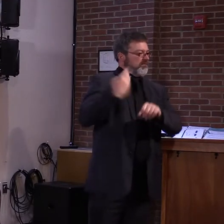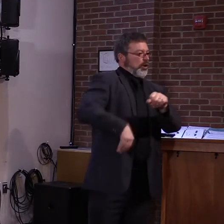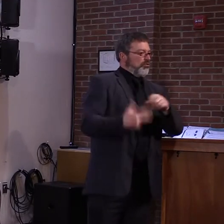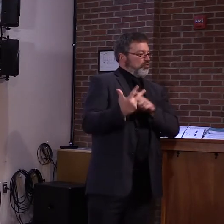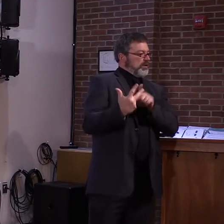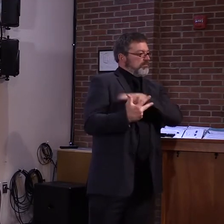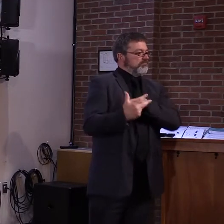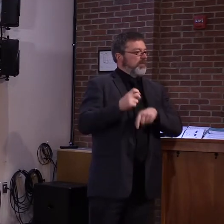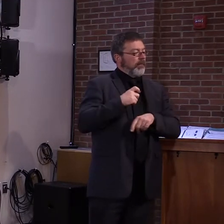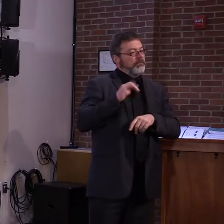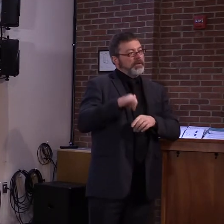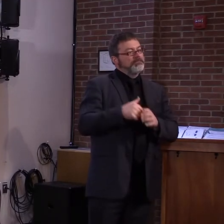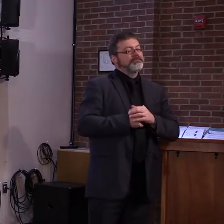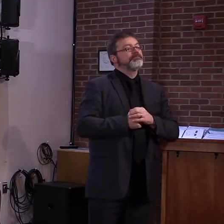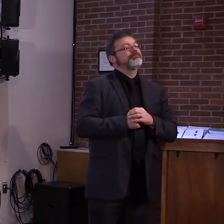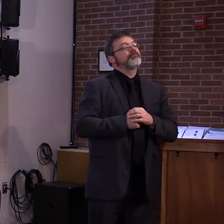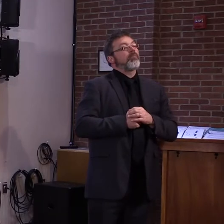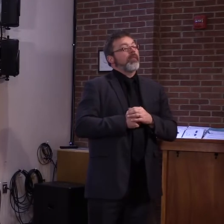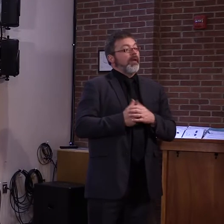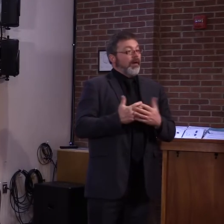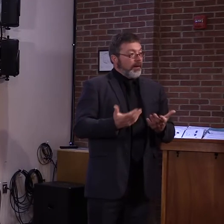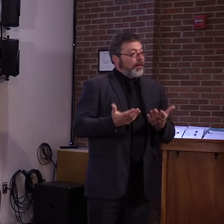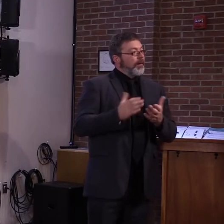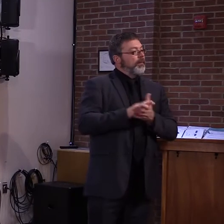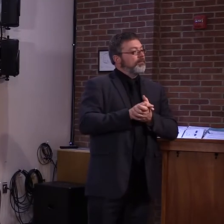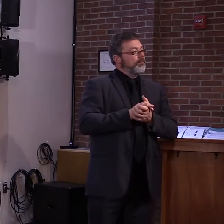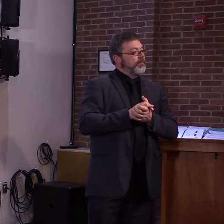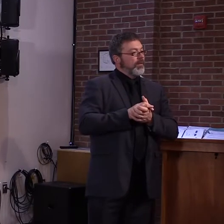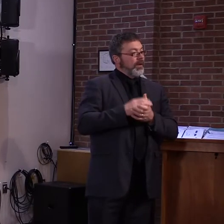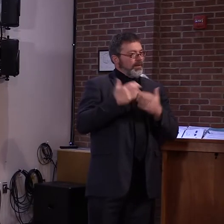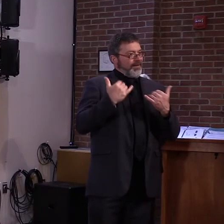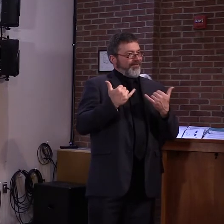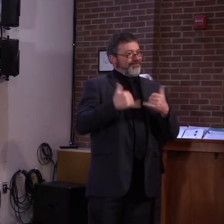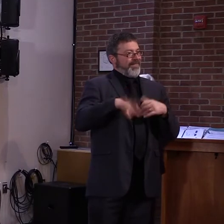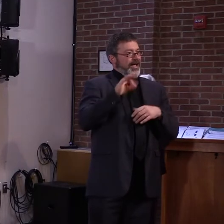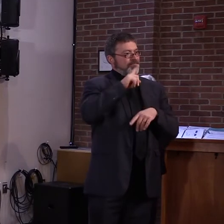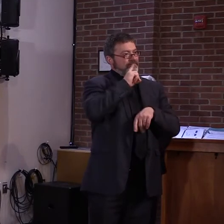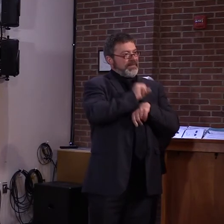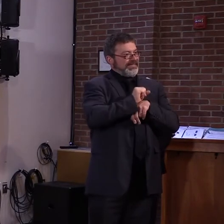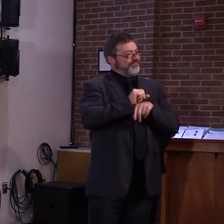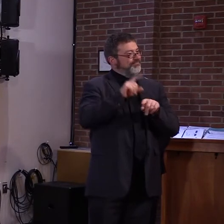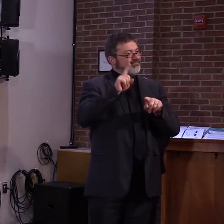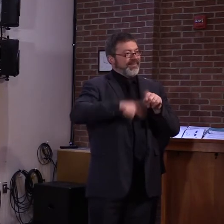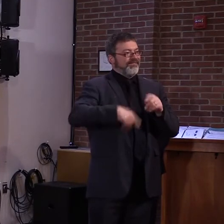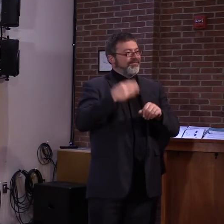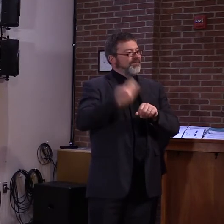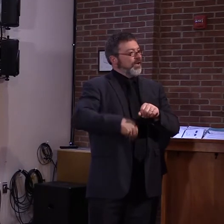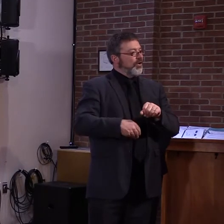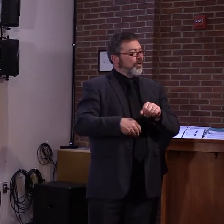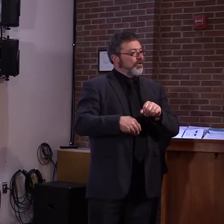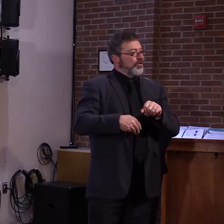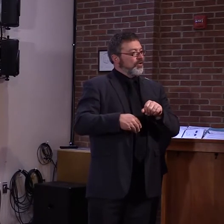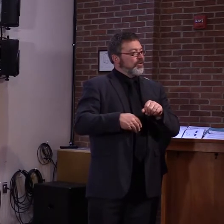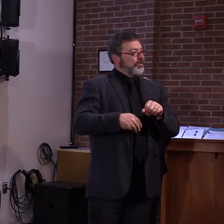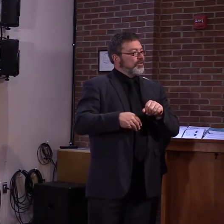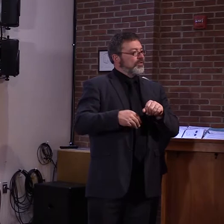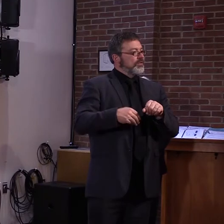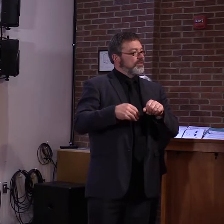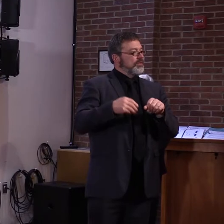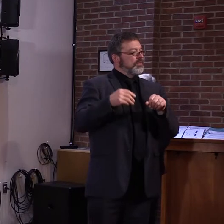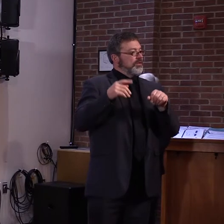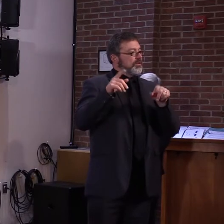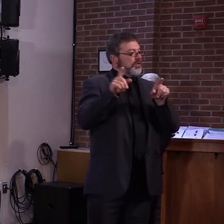these three officers despite these demands. We've also all seen around the nation all the headlines out of